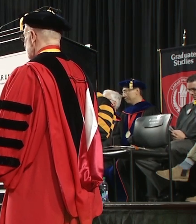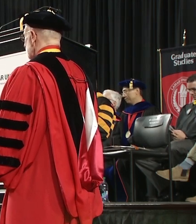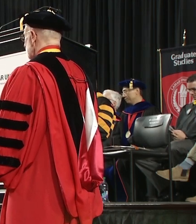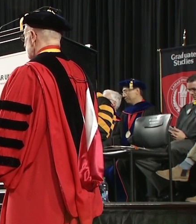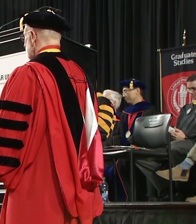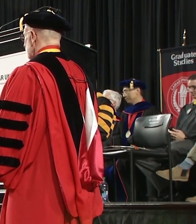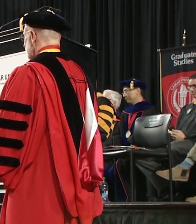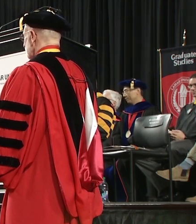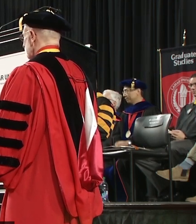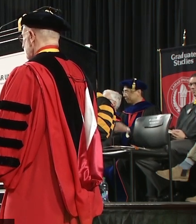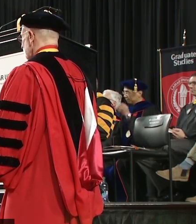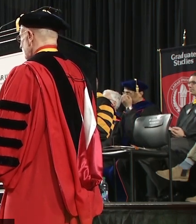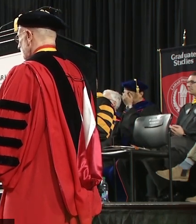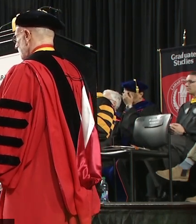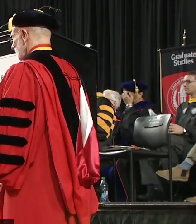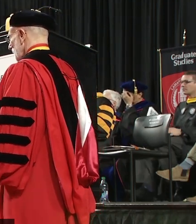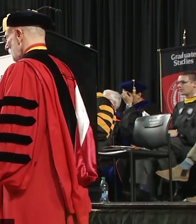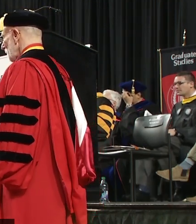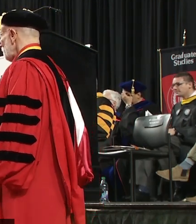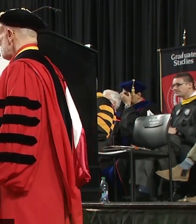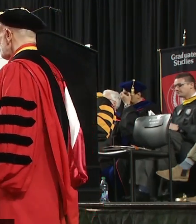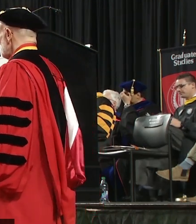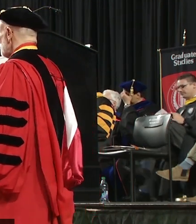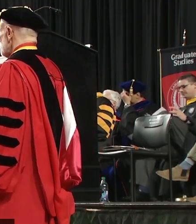Carrie Christine Franks.